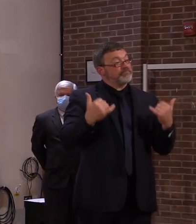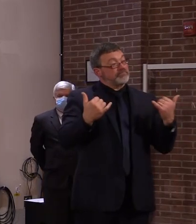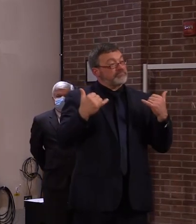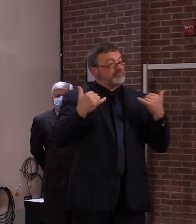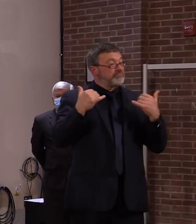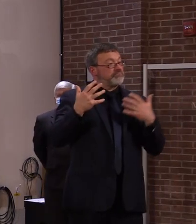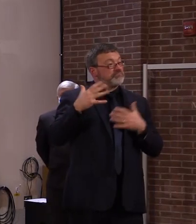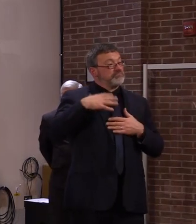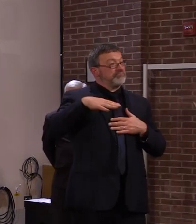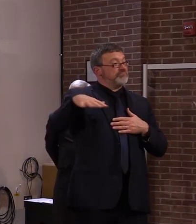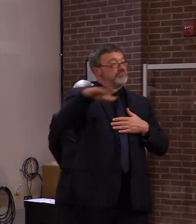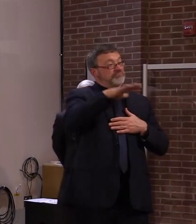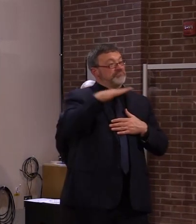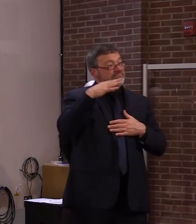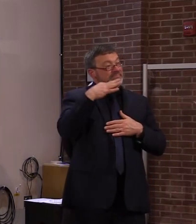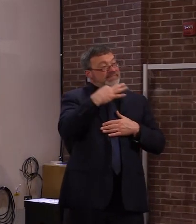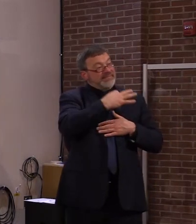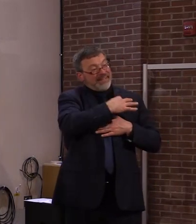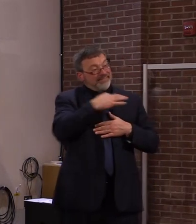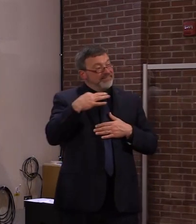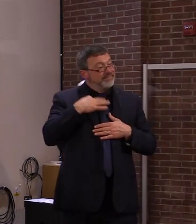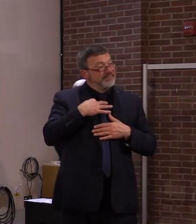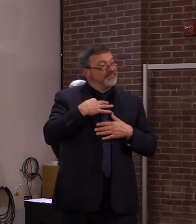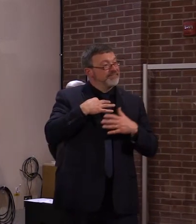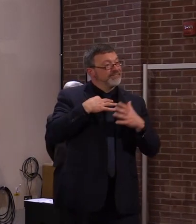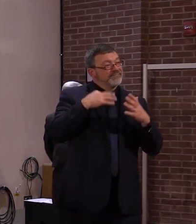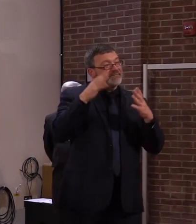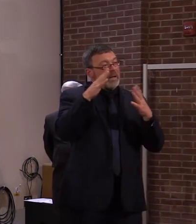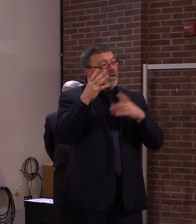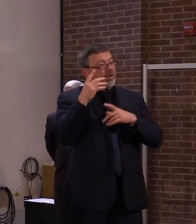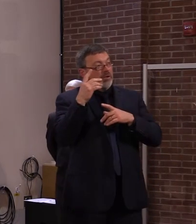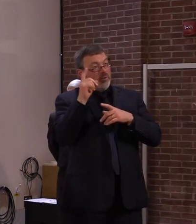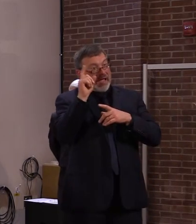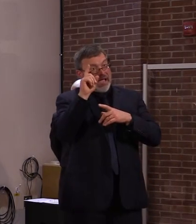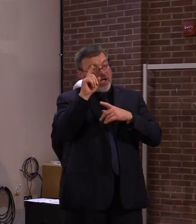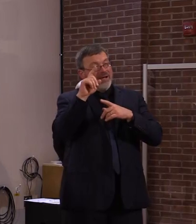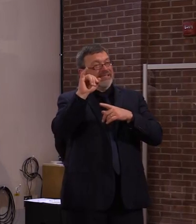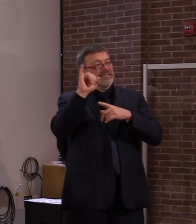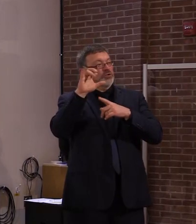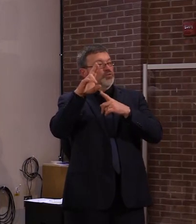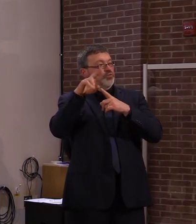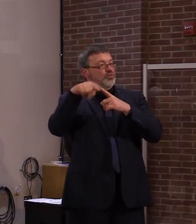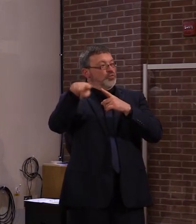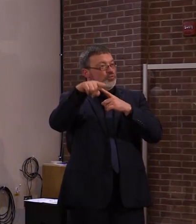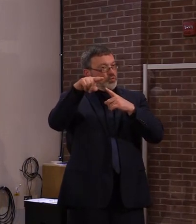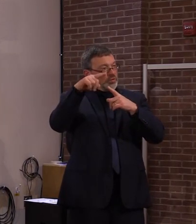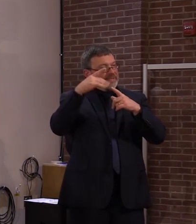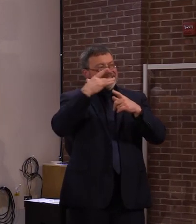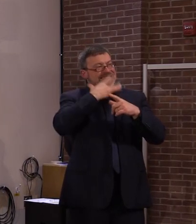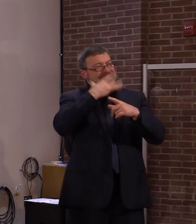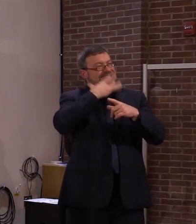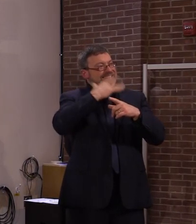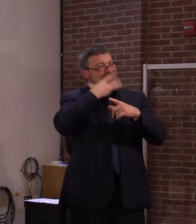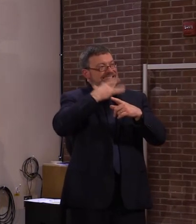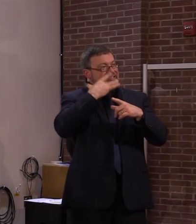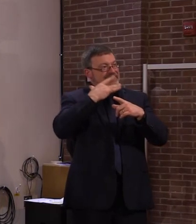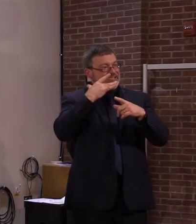don't have a great number of ICUs when you think about it. So when you have